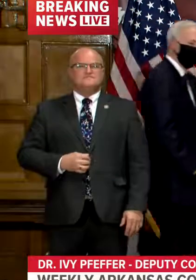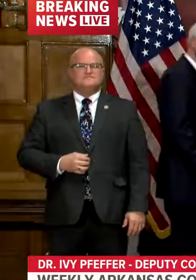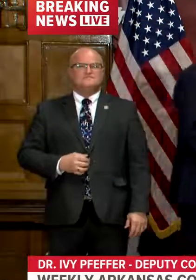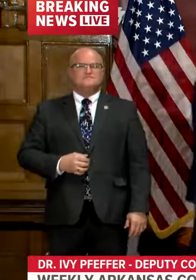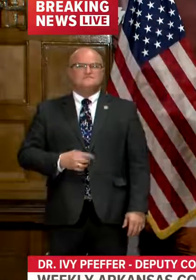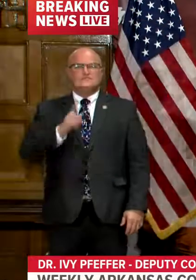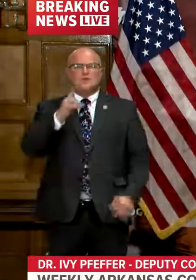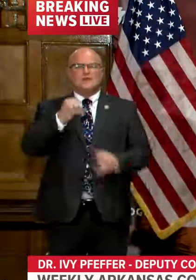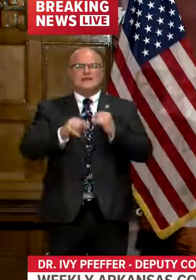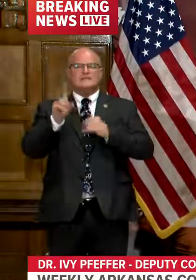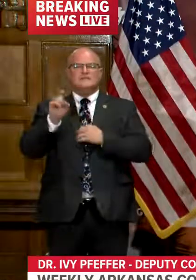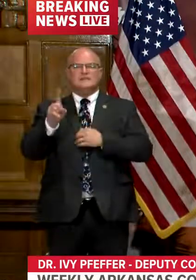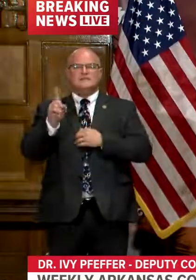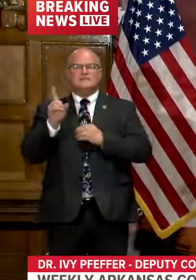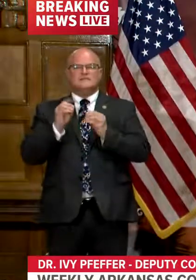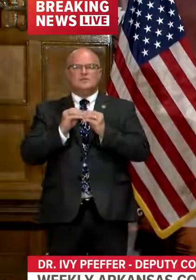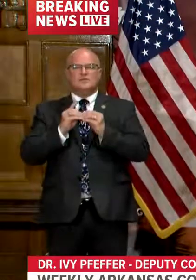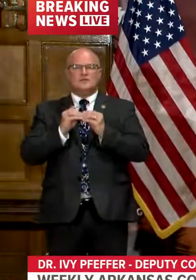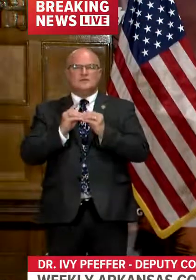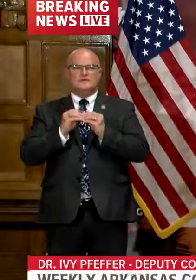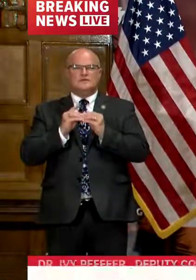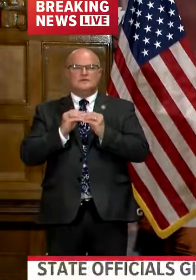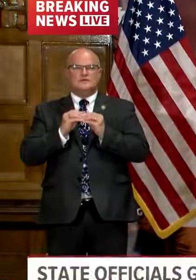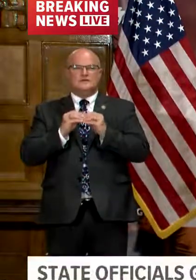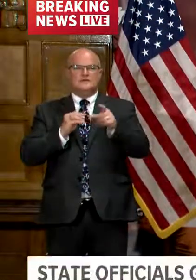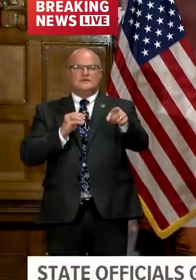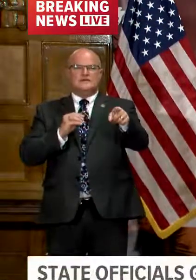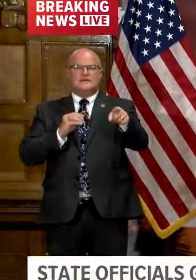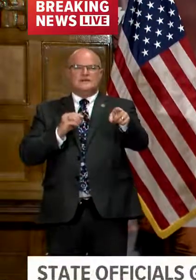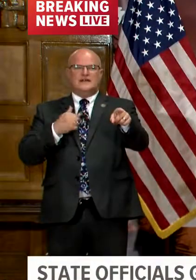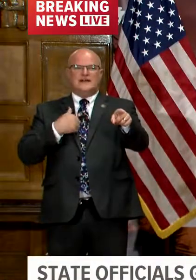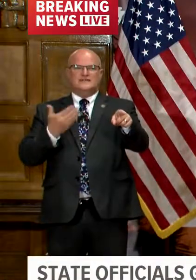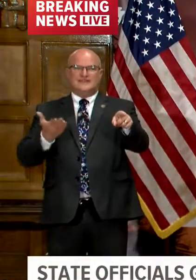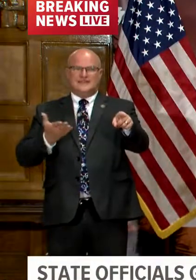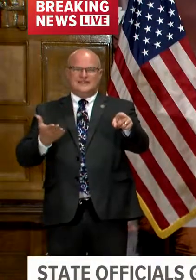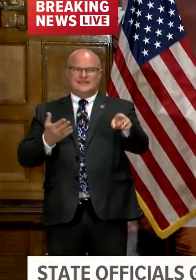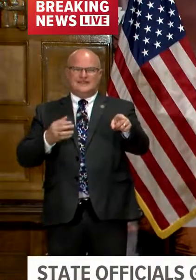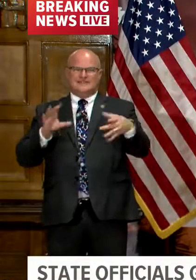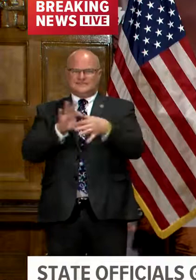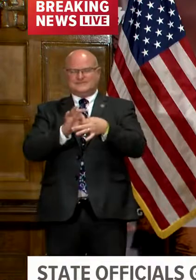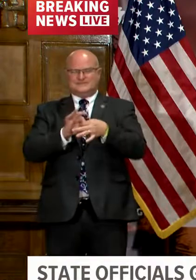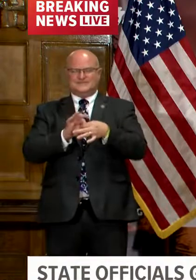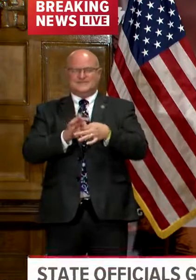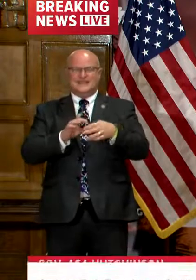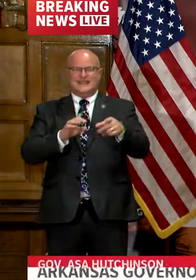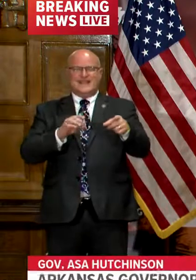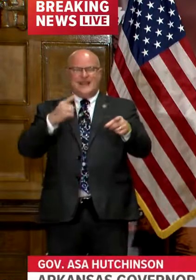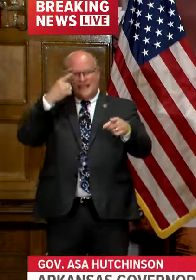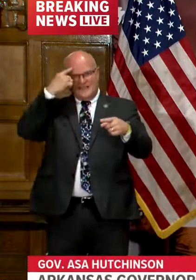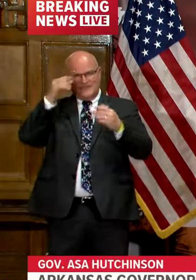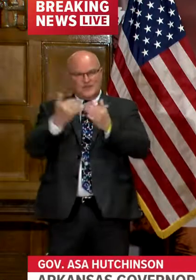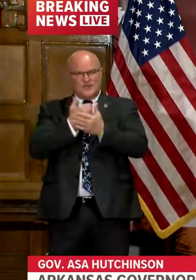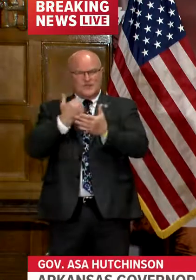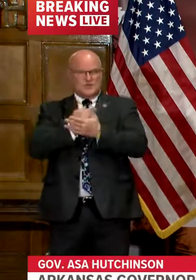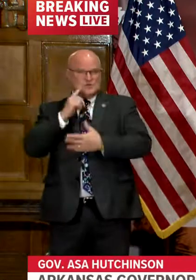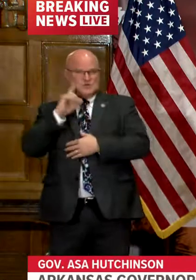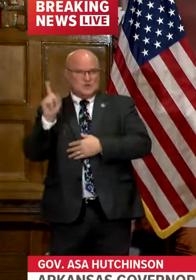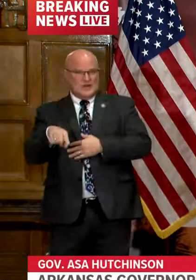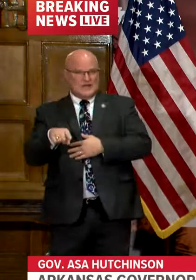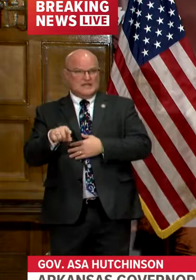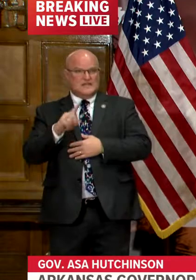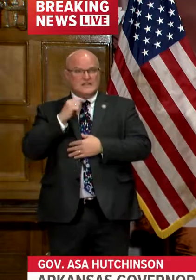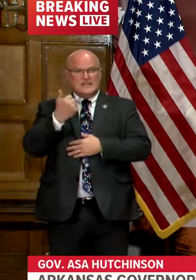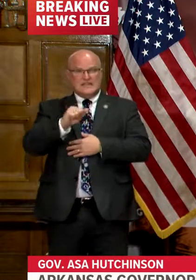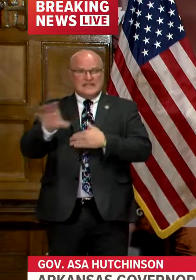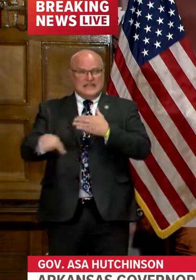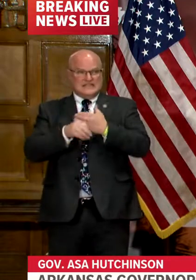One last question, if there is one. Well, since I got you here, I guess for this new directive, is there